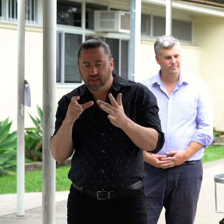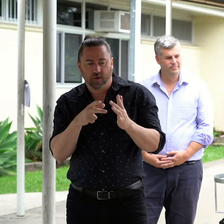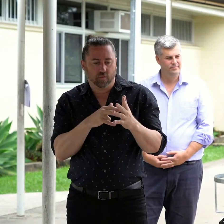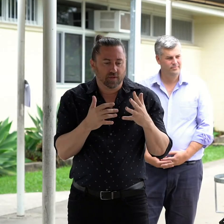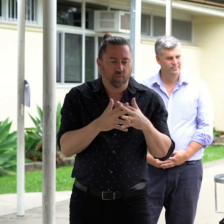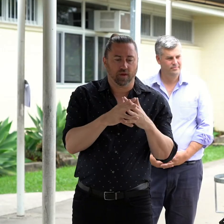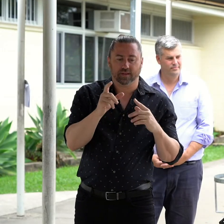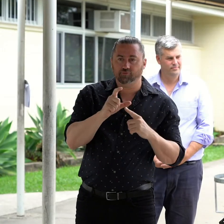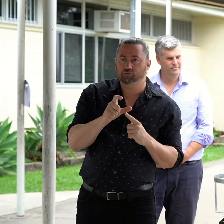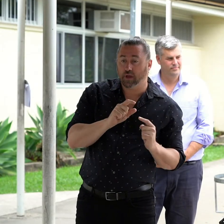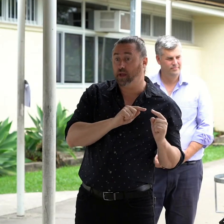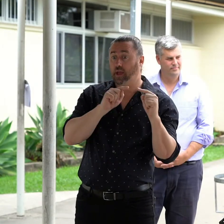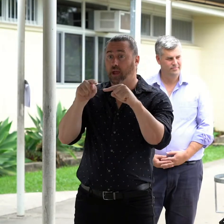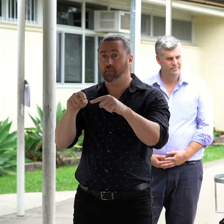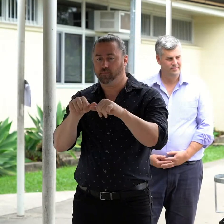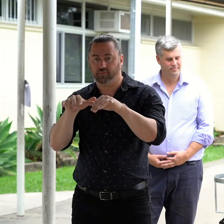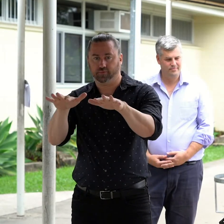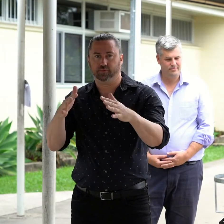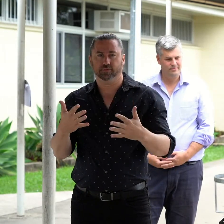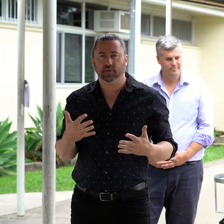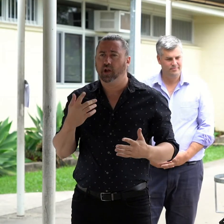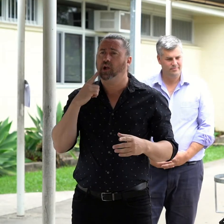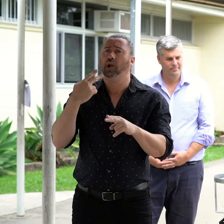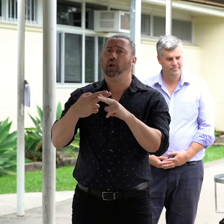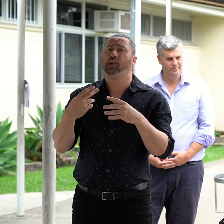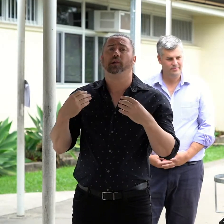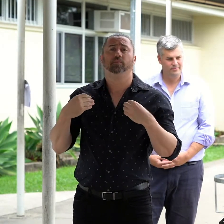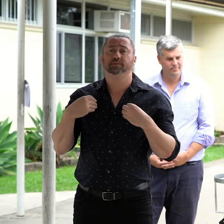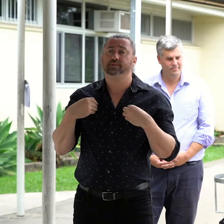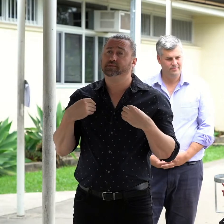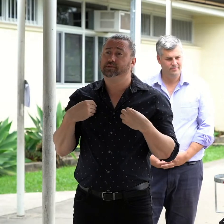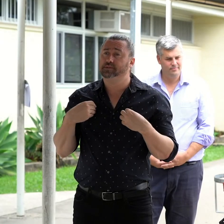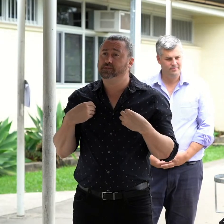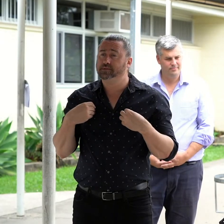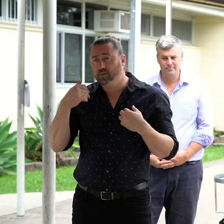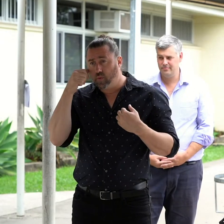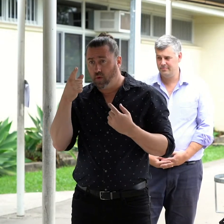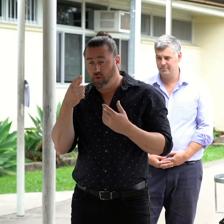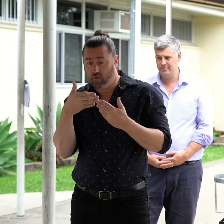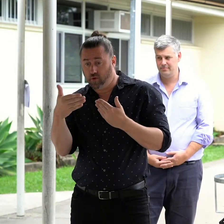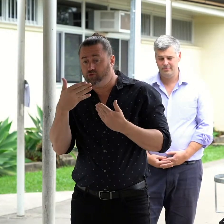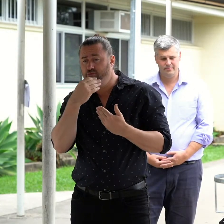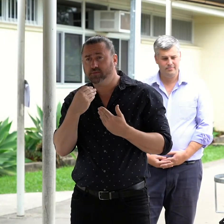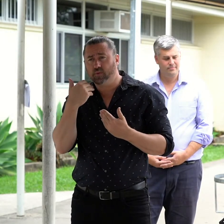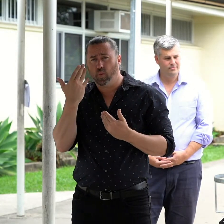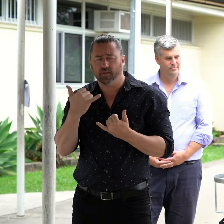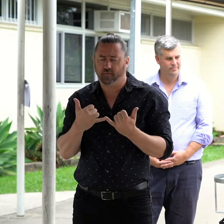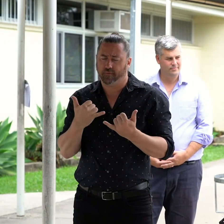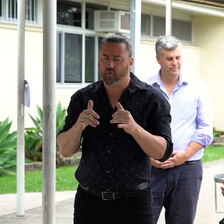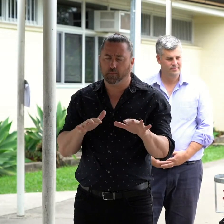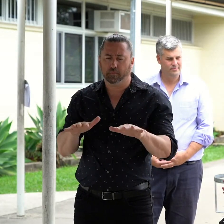we talk about the best thing to do for businesses and the busy Christmas period, the most important thing we can do for